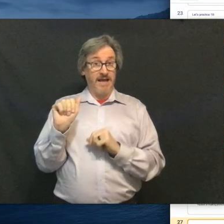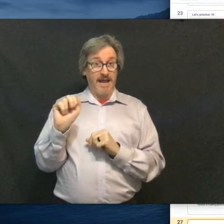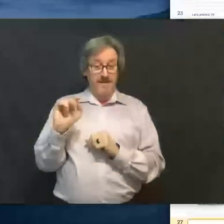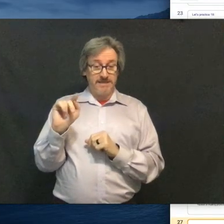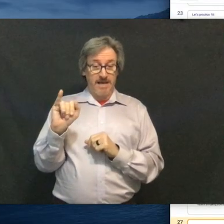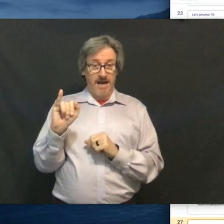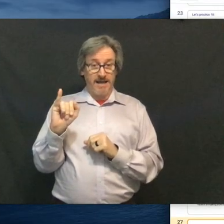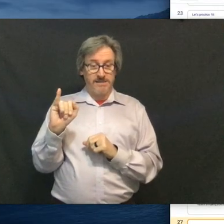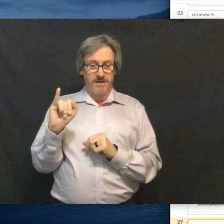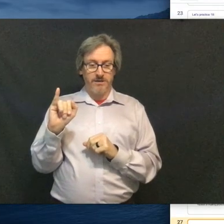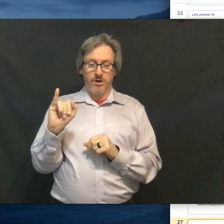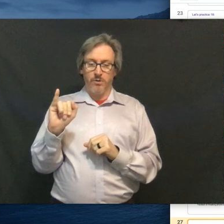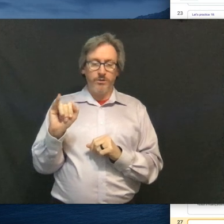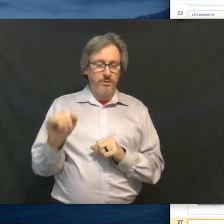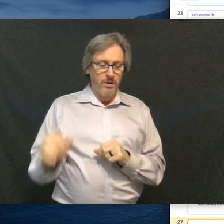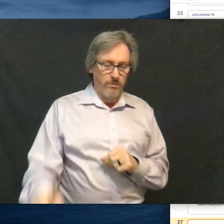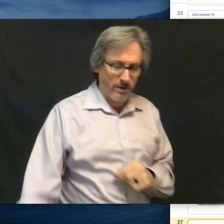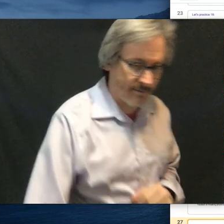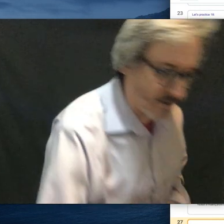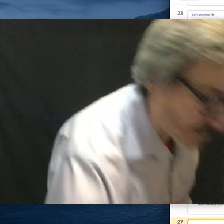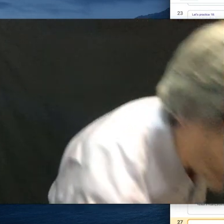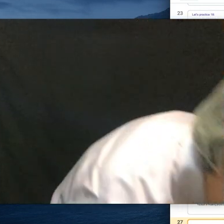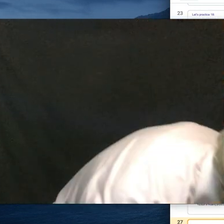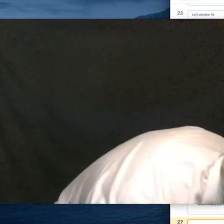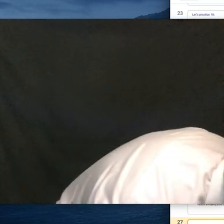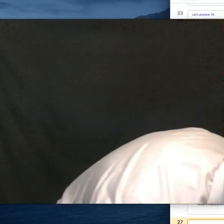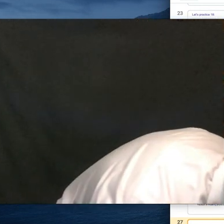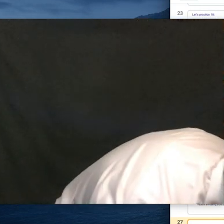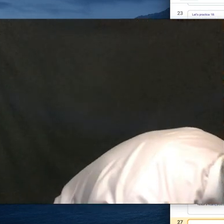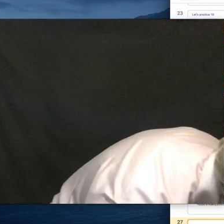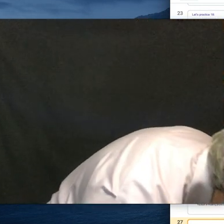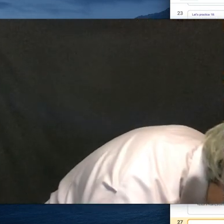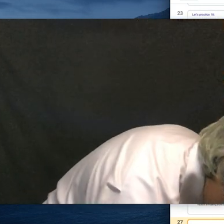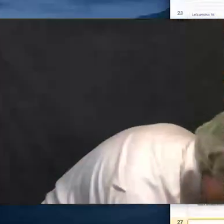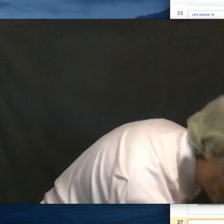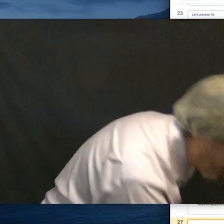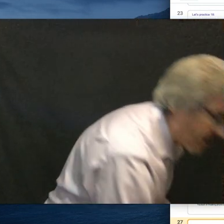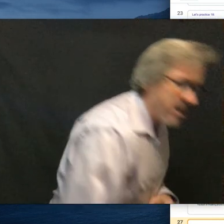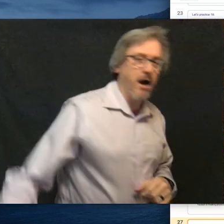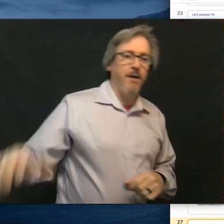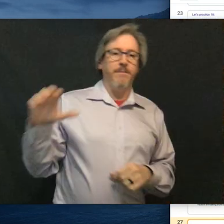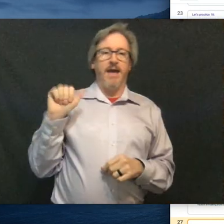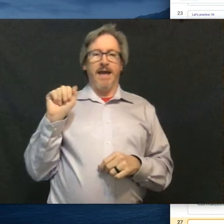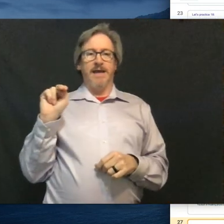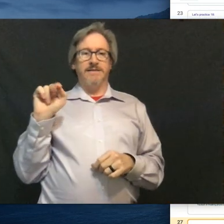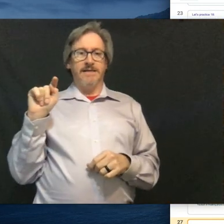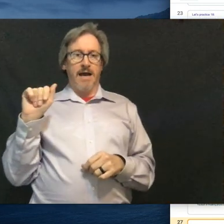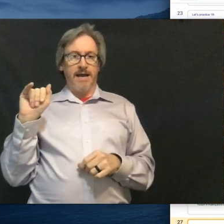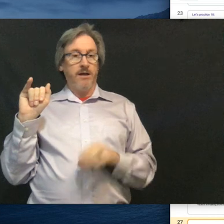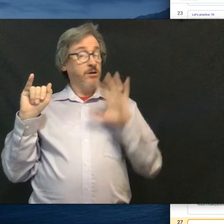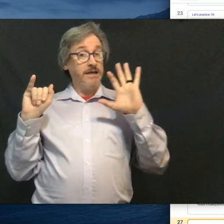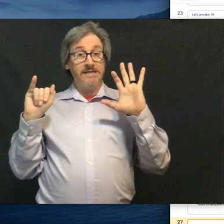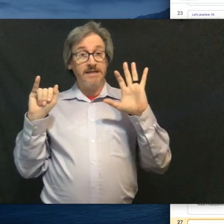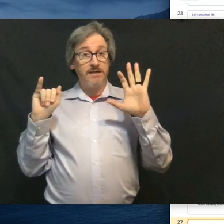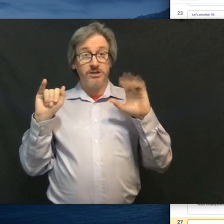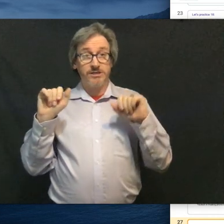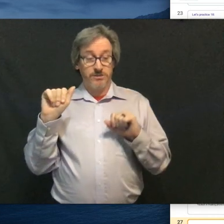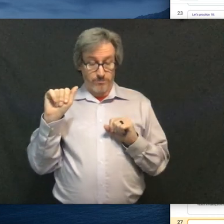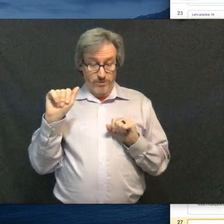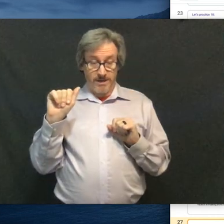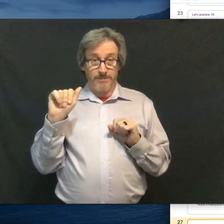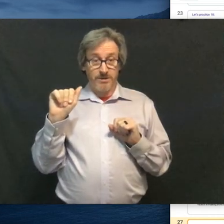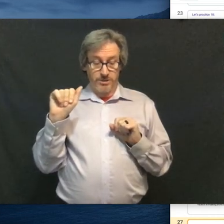It, ANTI is kind of, don't you? No, hop down. Don't knock over my tripod. Thank you. ANTI. Easy,